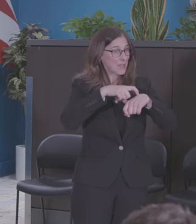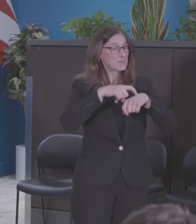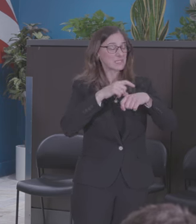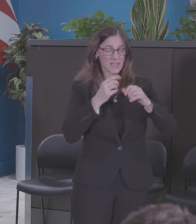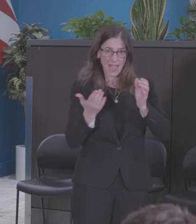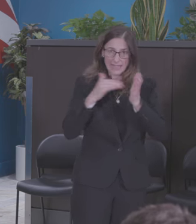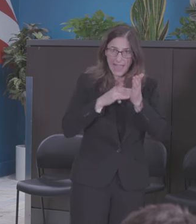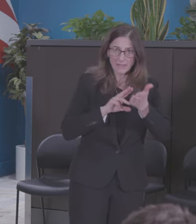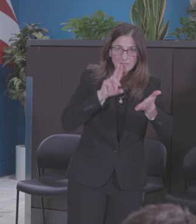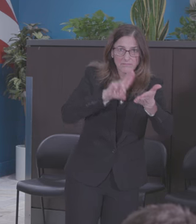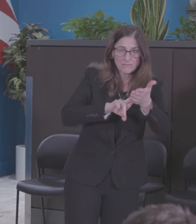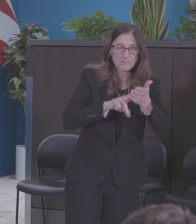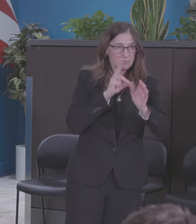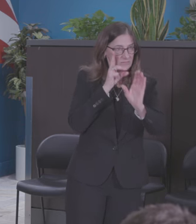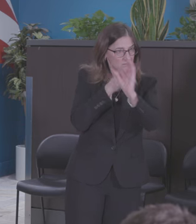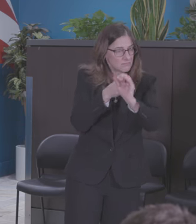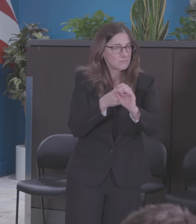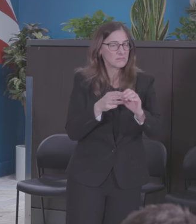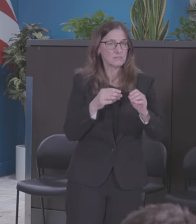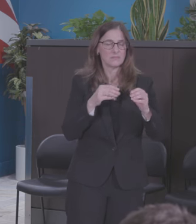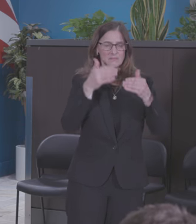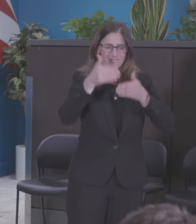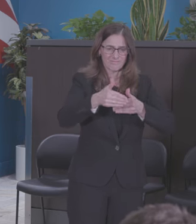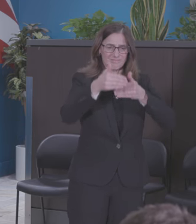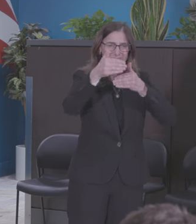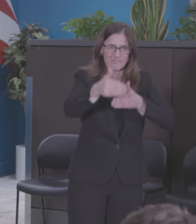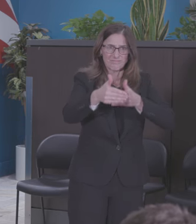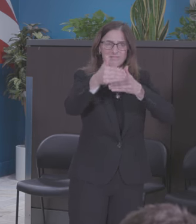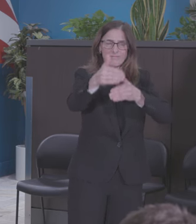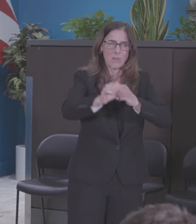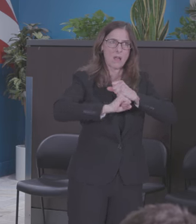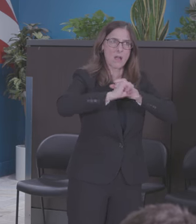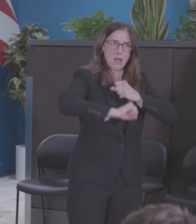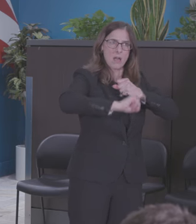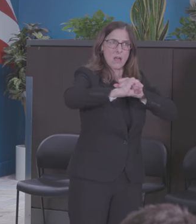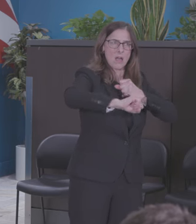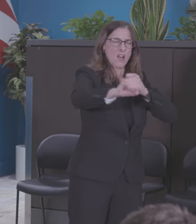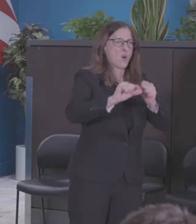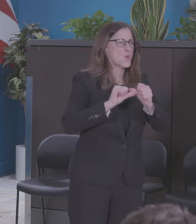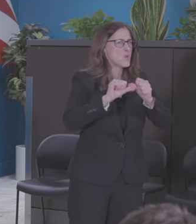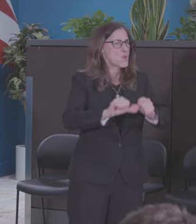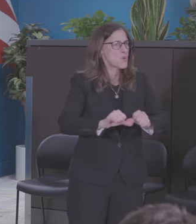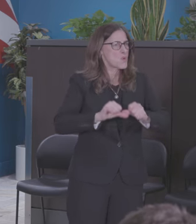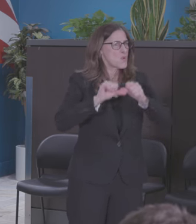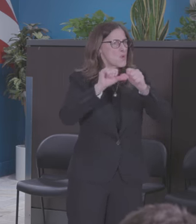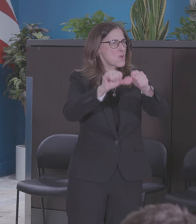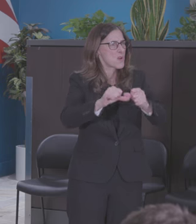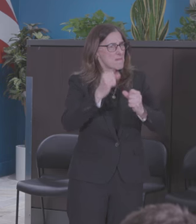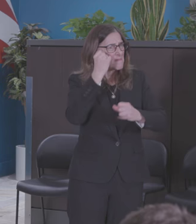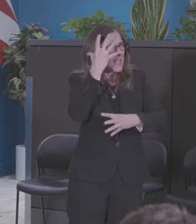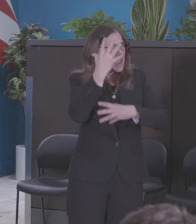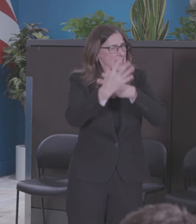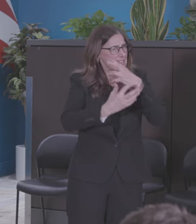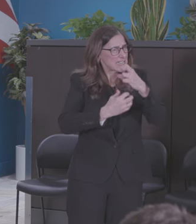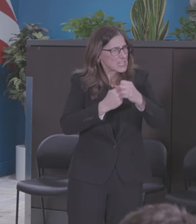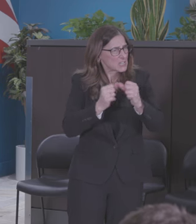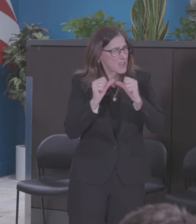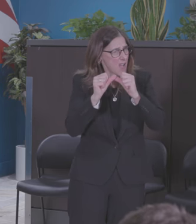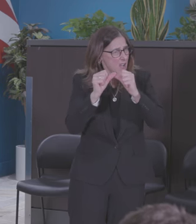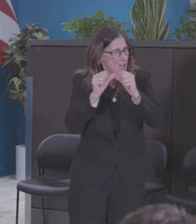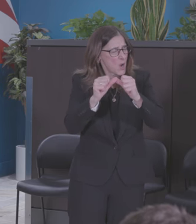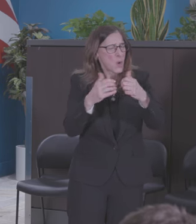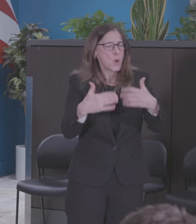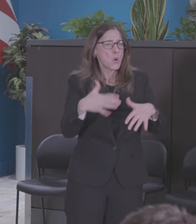the idea is that multiple tours like that has a traumatic effect on young men and women in